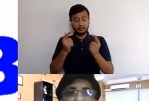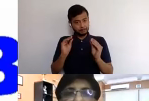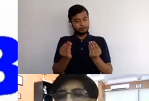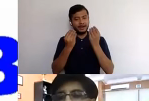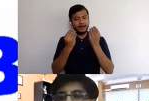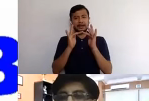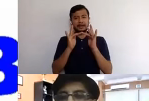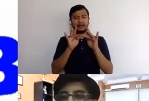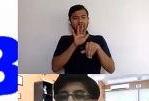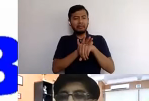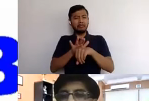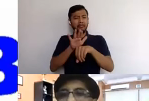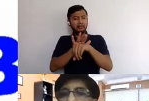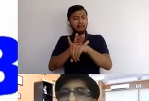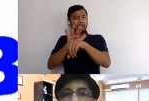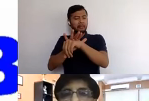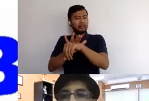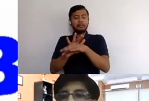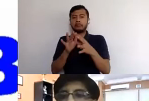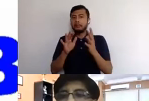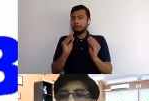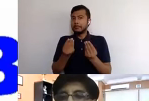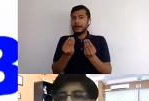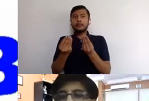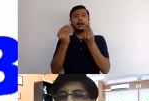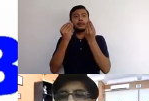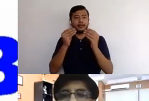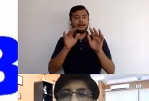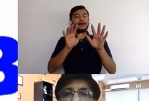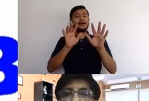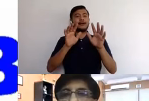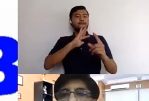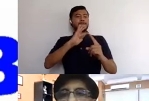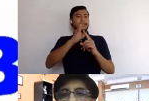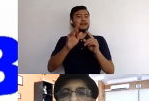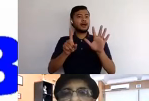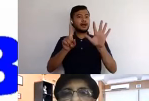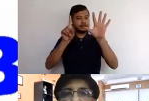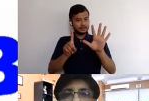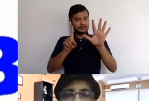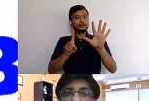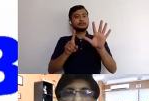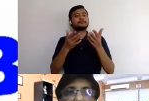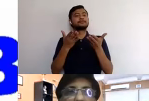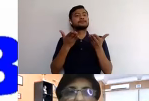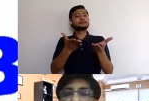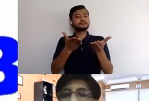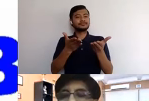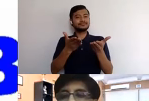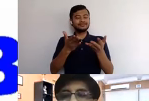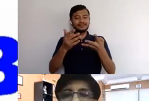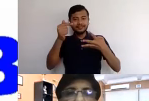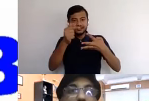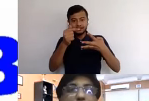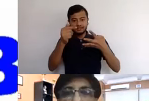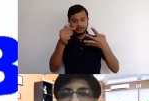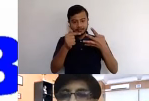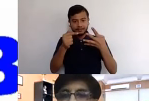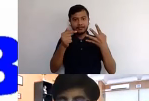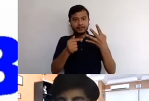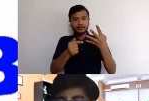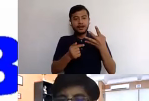handling. And all these things, technical attributes, really make it, you know, an